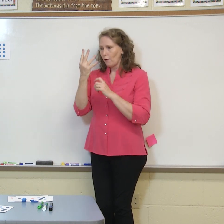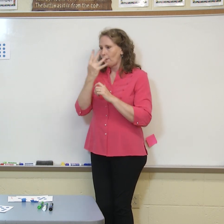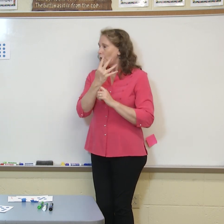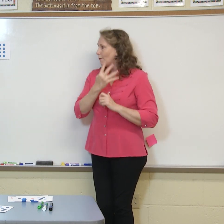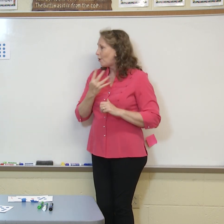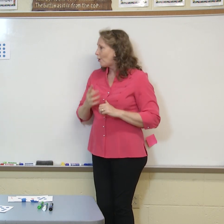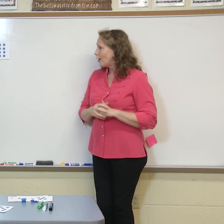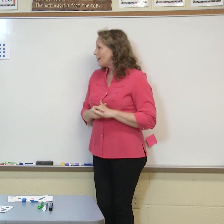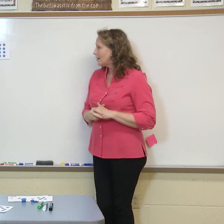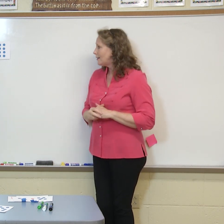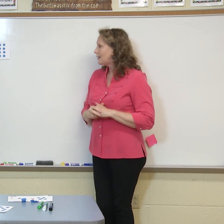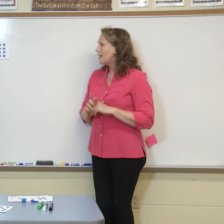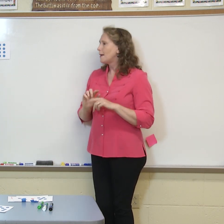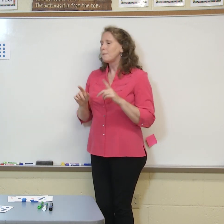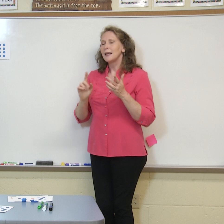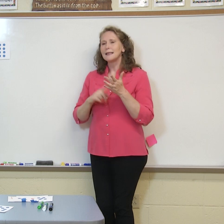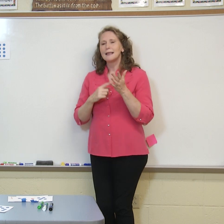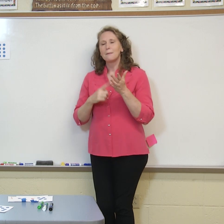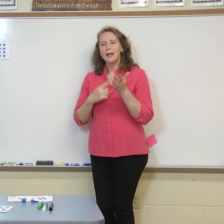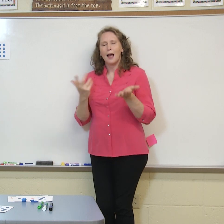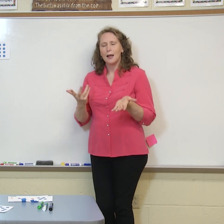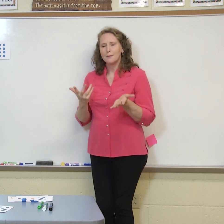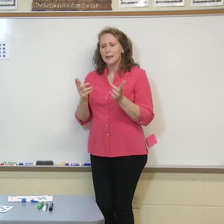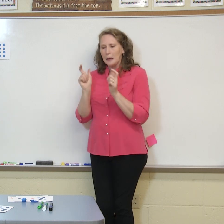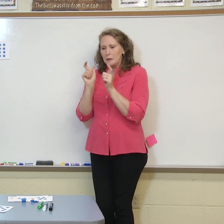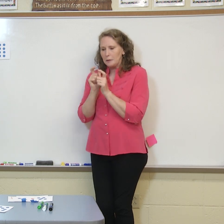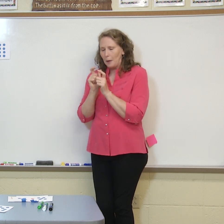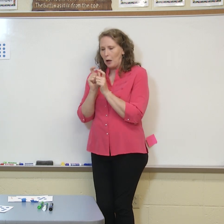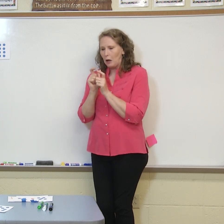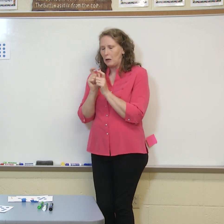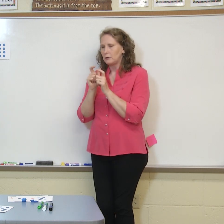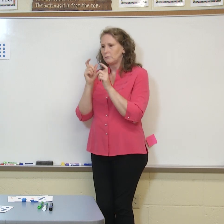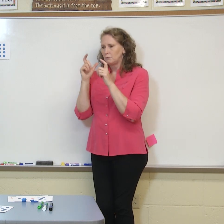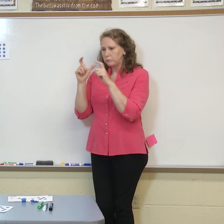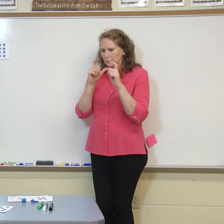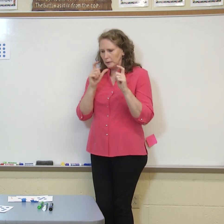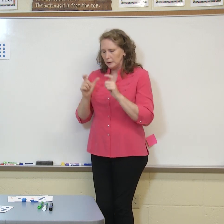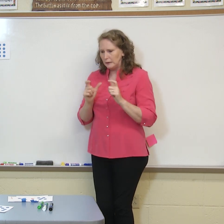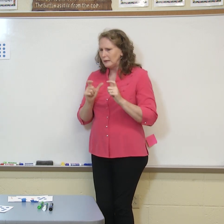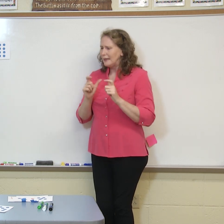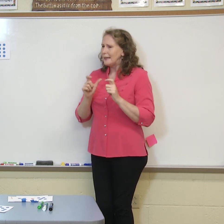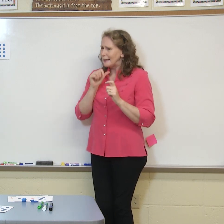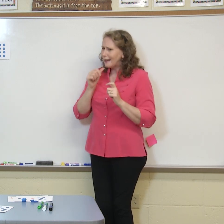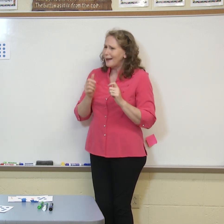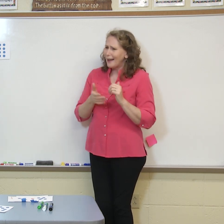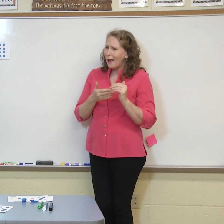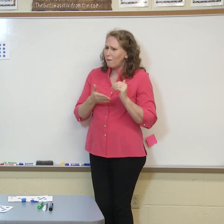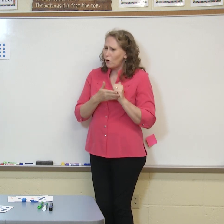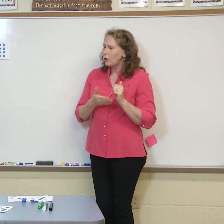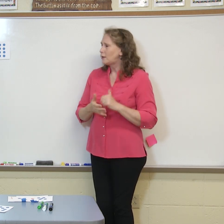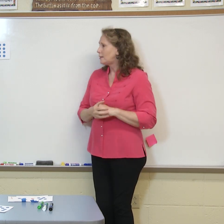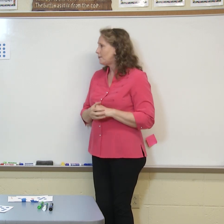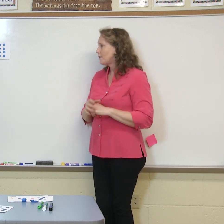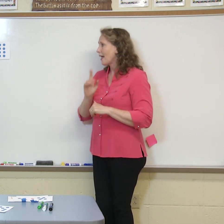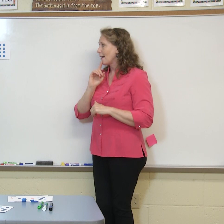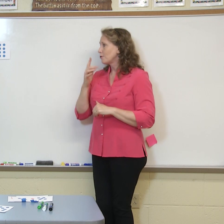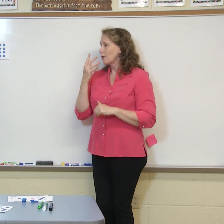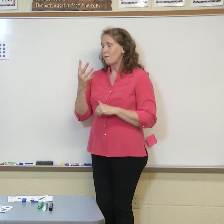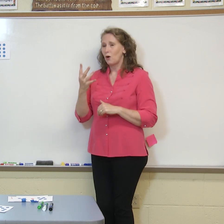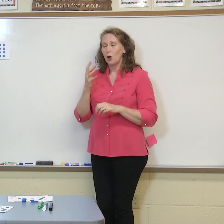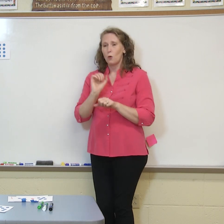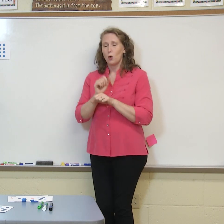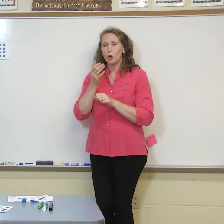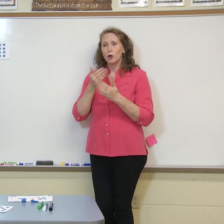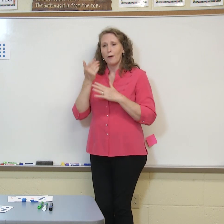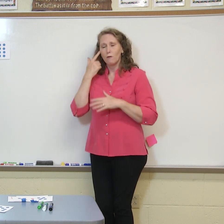again. But sometimes little bitty chunks aren't as helpful. As a matter of fact, 4s only work good